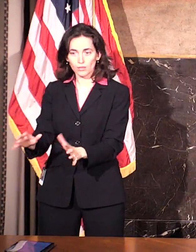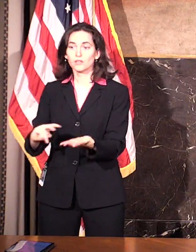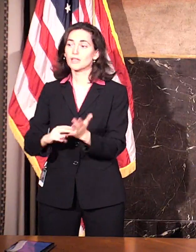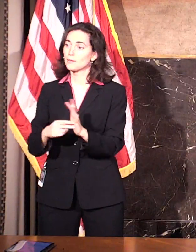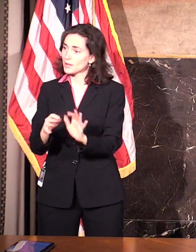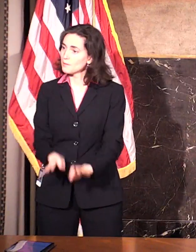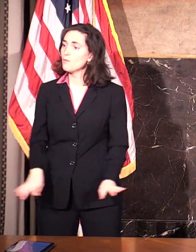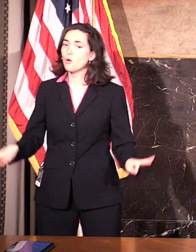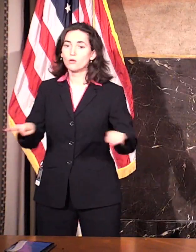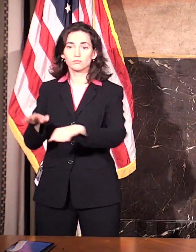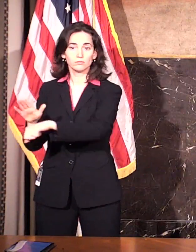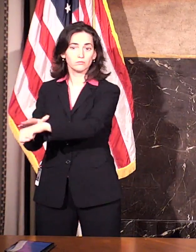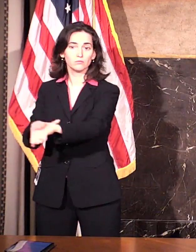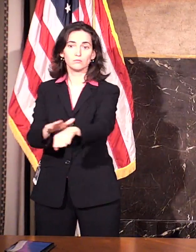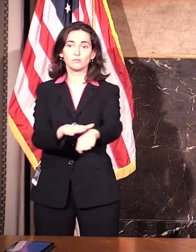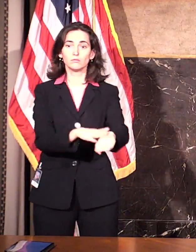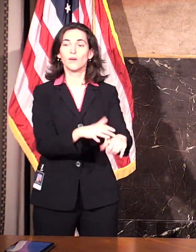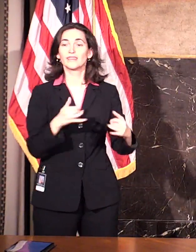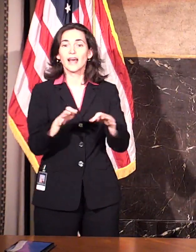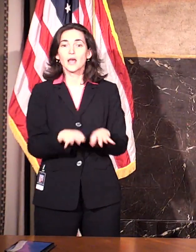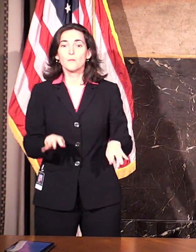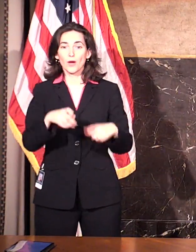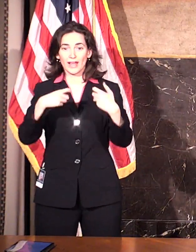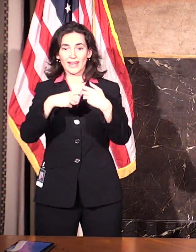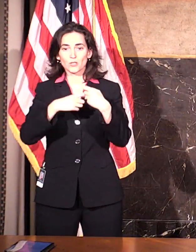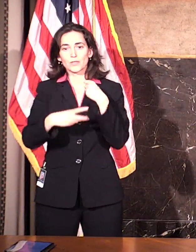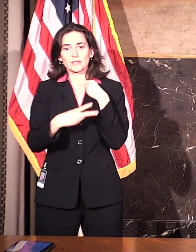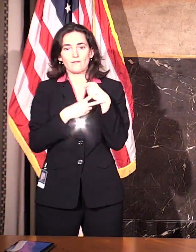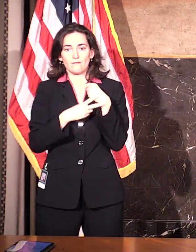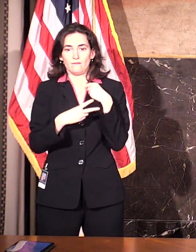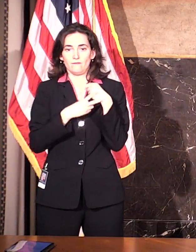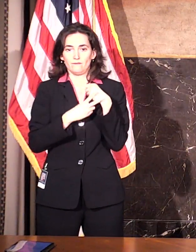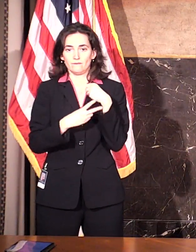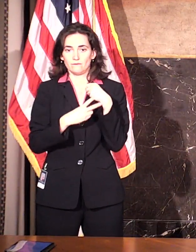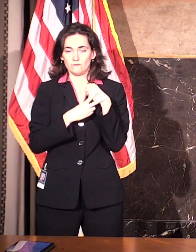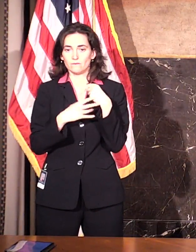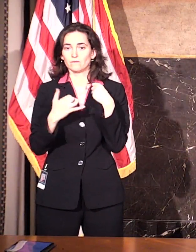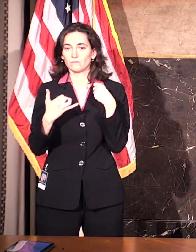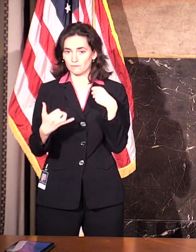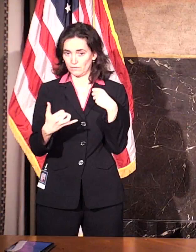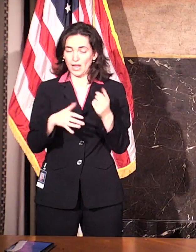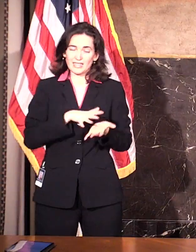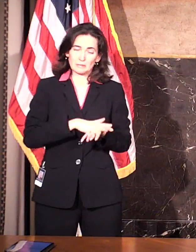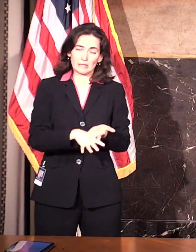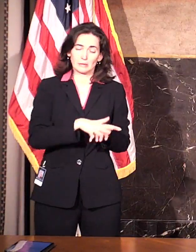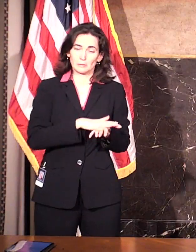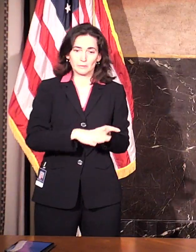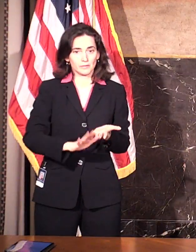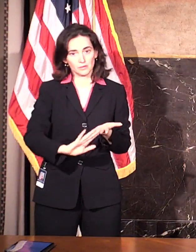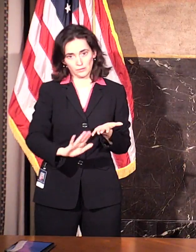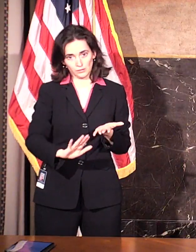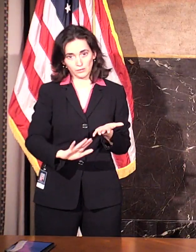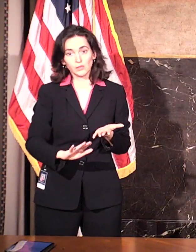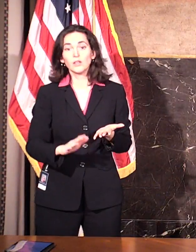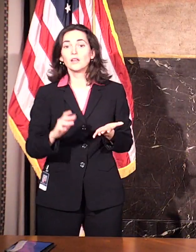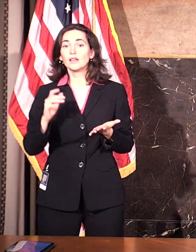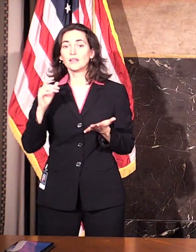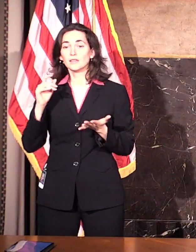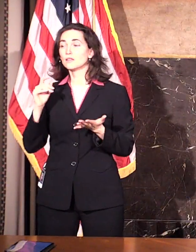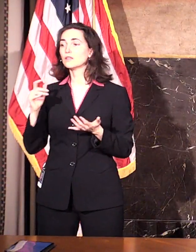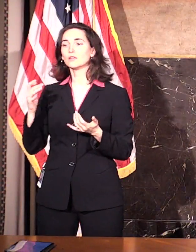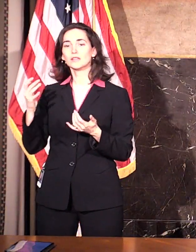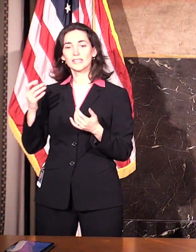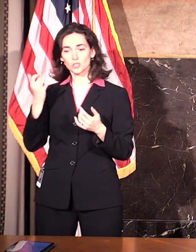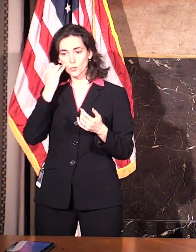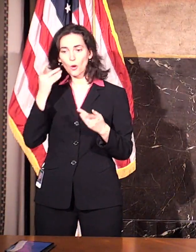know that conservation is critical if we're going to avoid having more load shedding events, these rolling